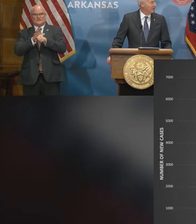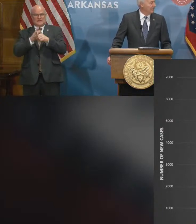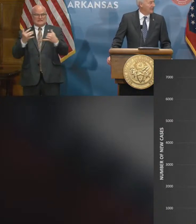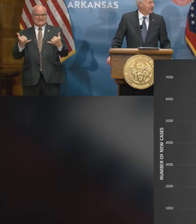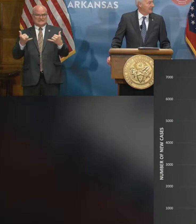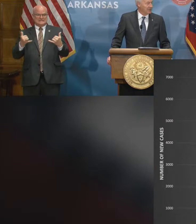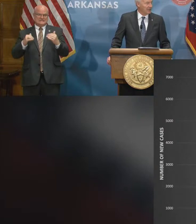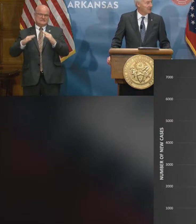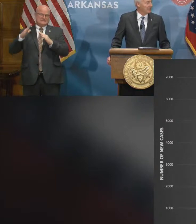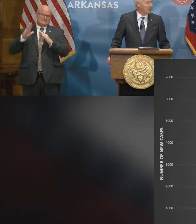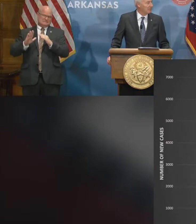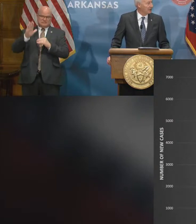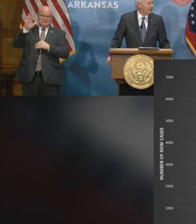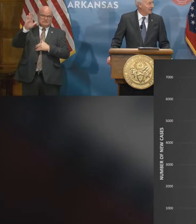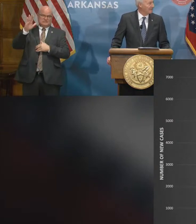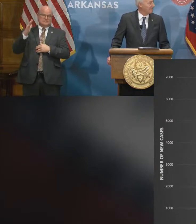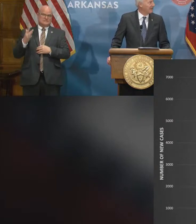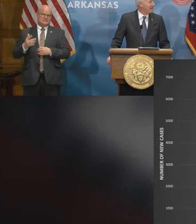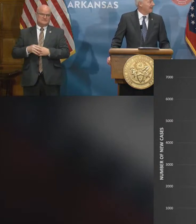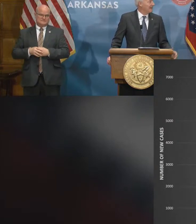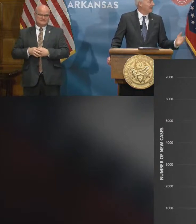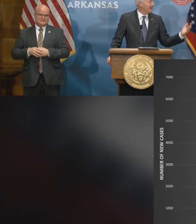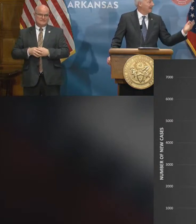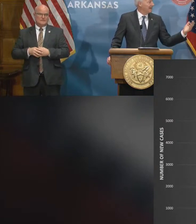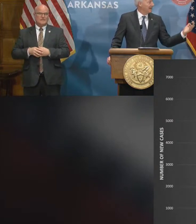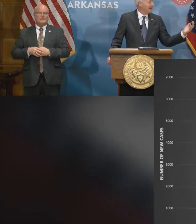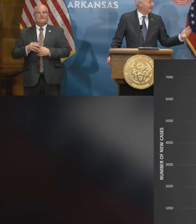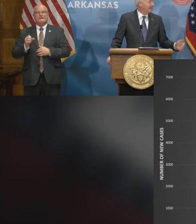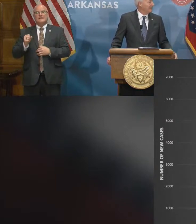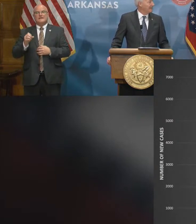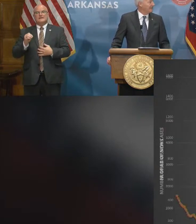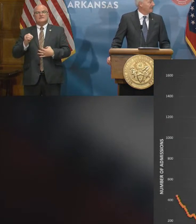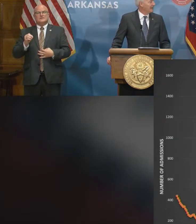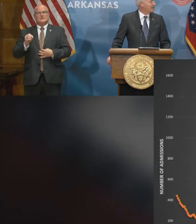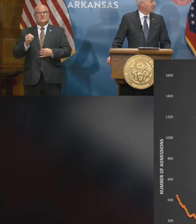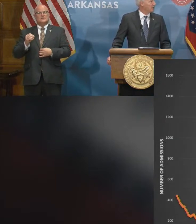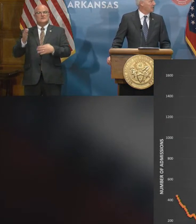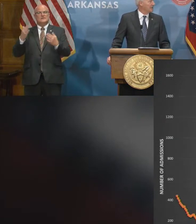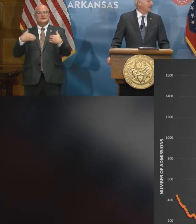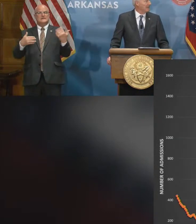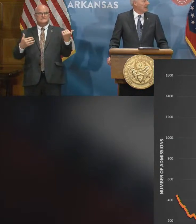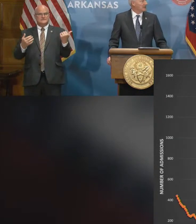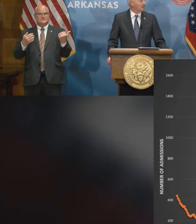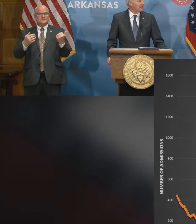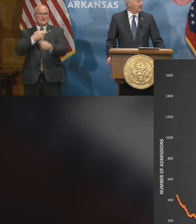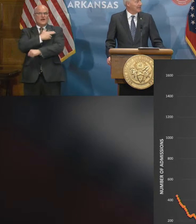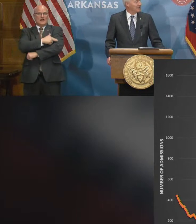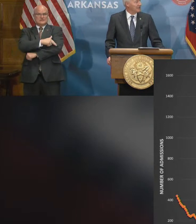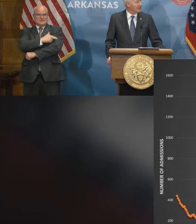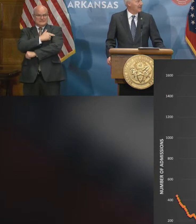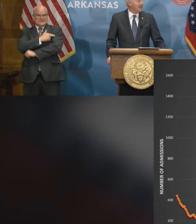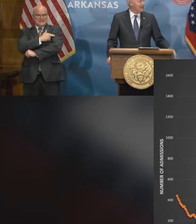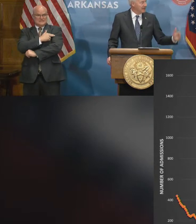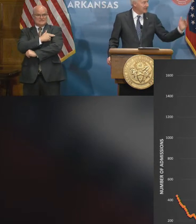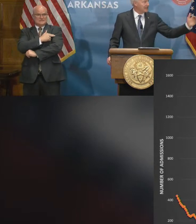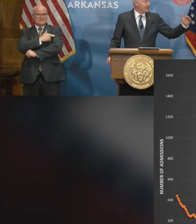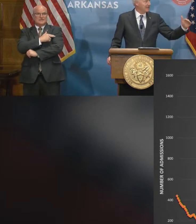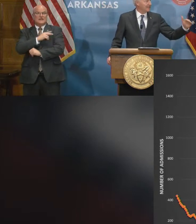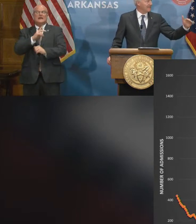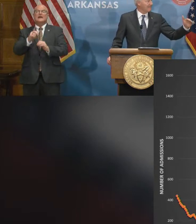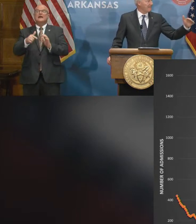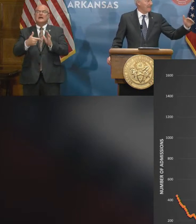peak that we are facing because of Omicron. And then next we'll see the hospitalizations,